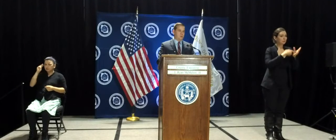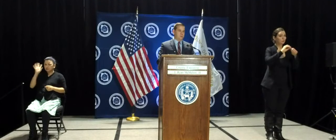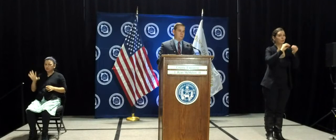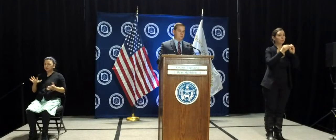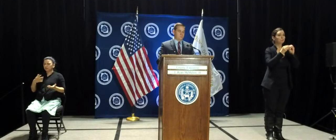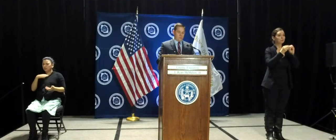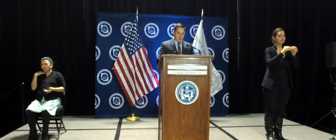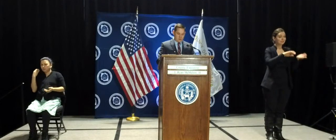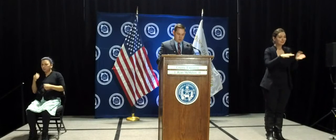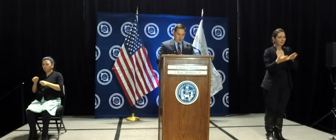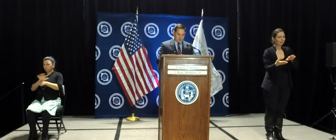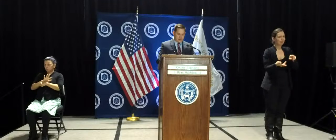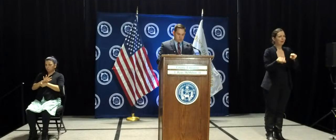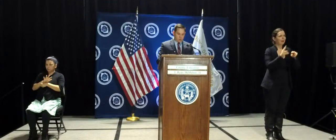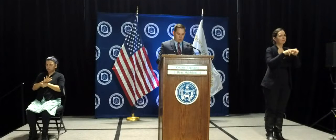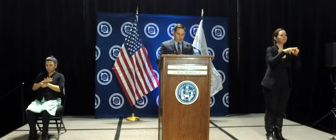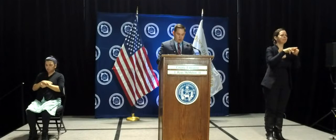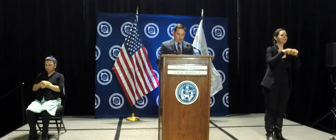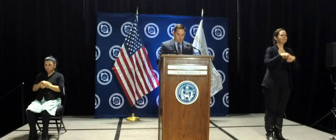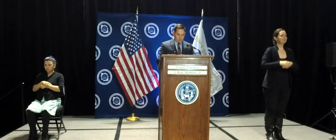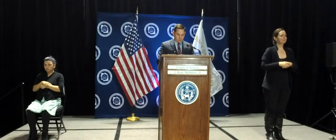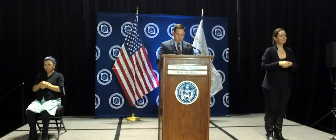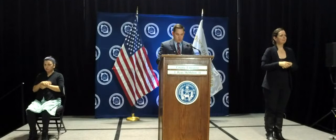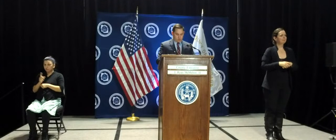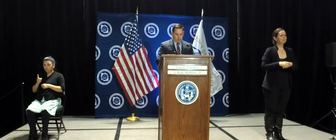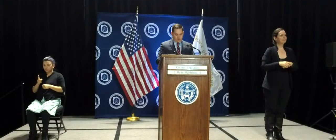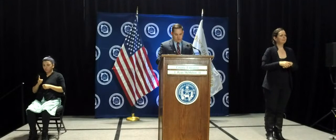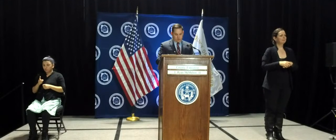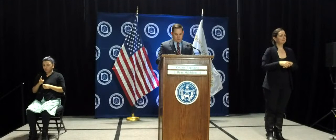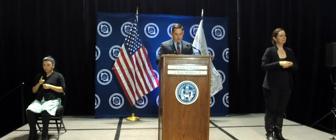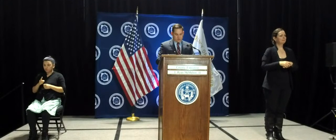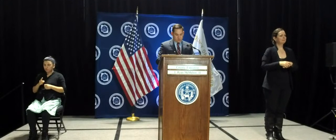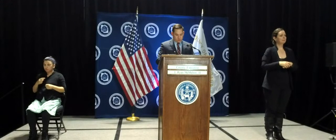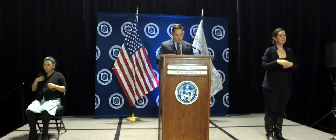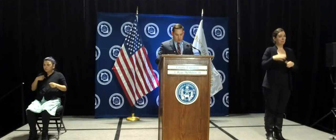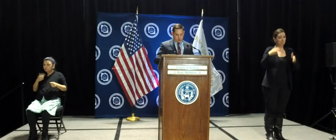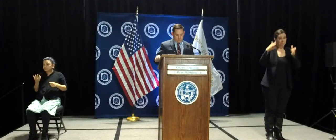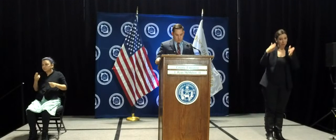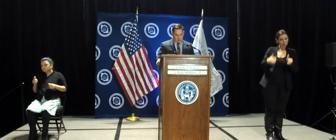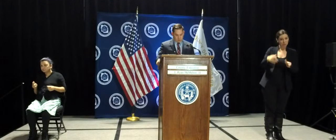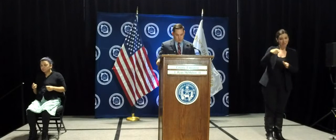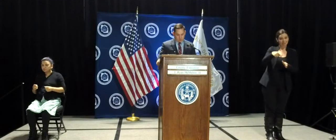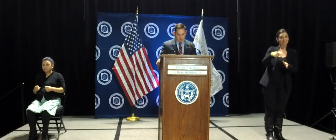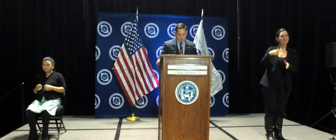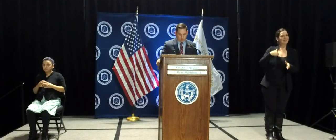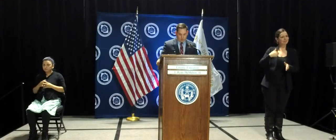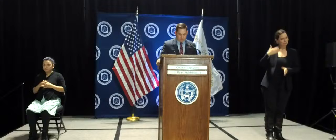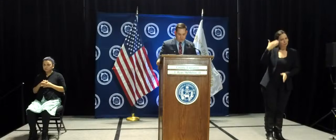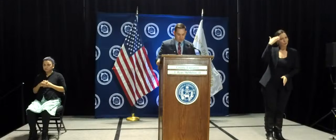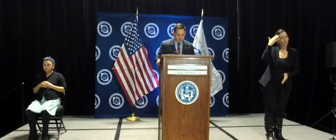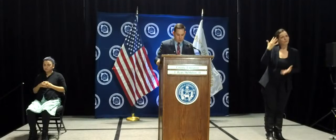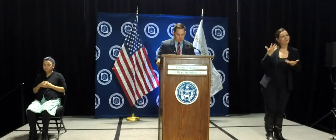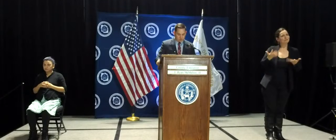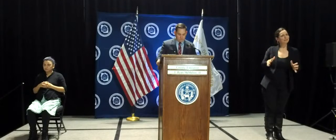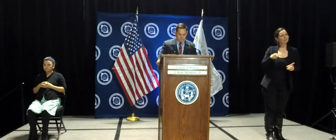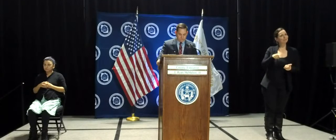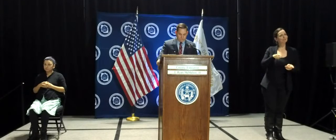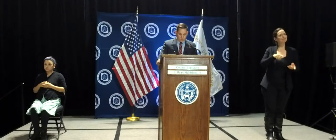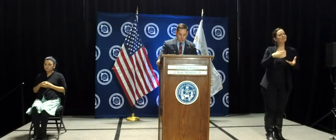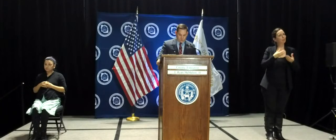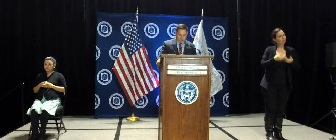died of COVID. And that's where we are. The loss of life continues in our community. We've lost 4 members of the